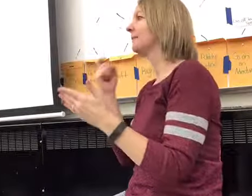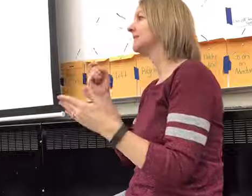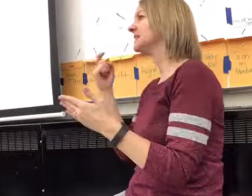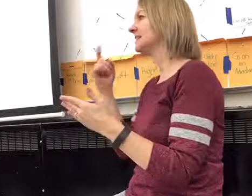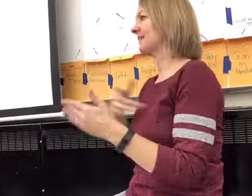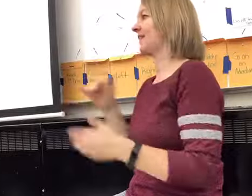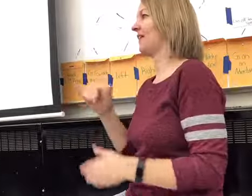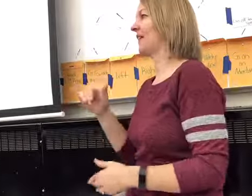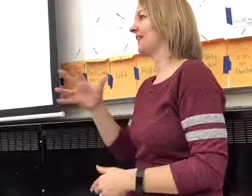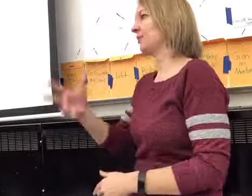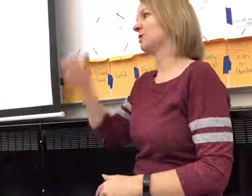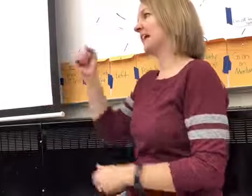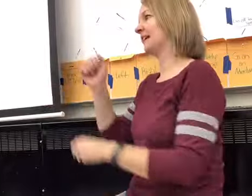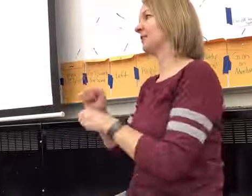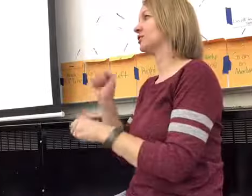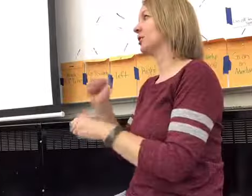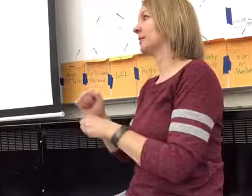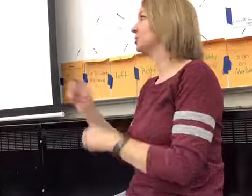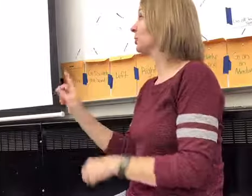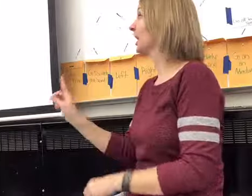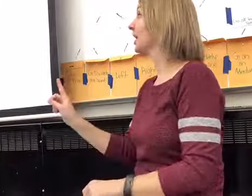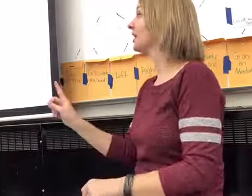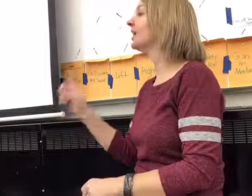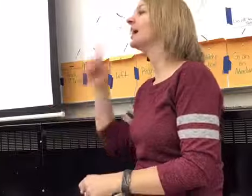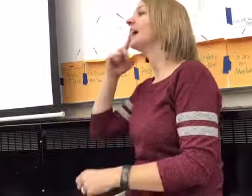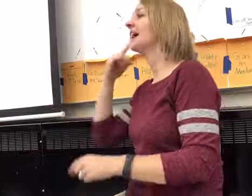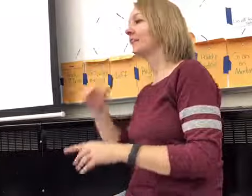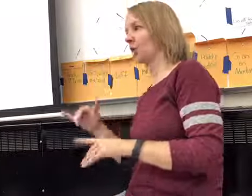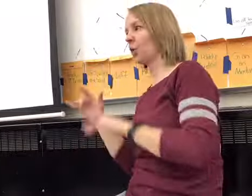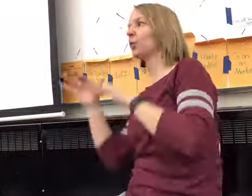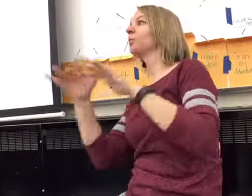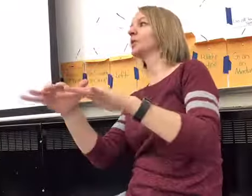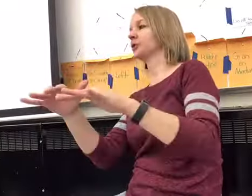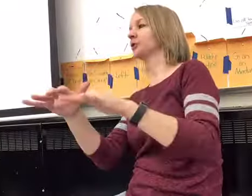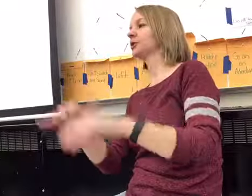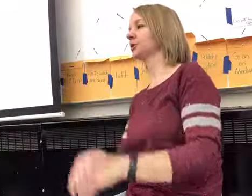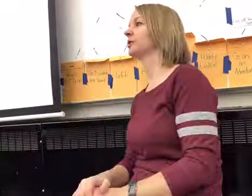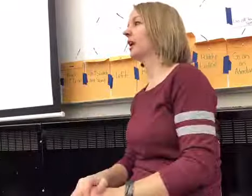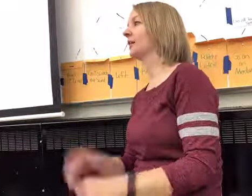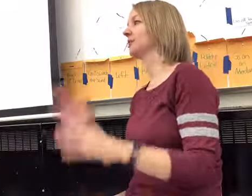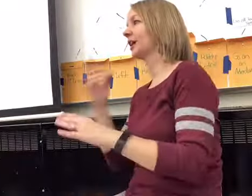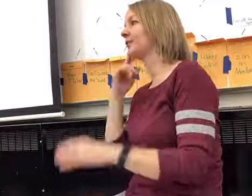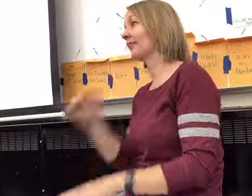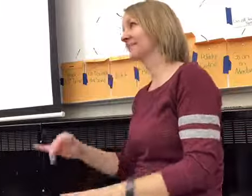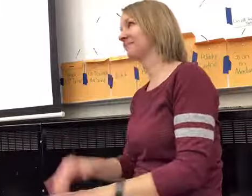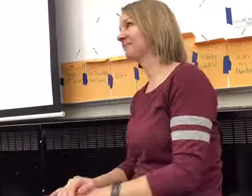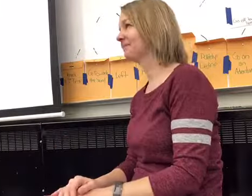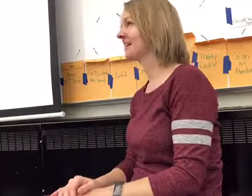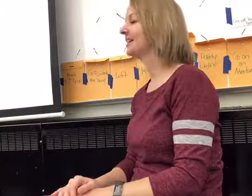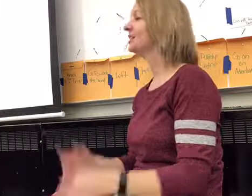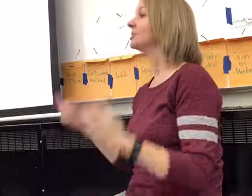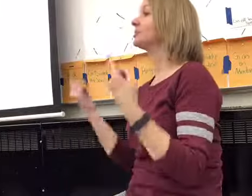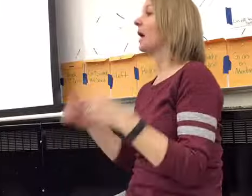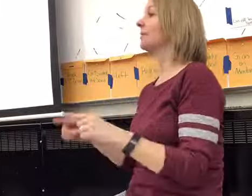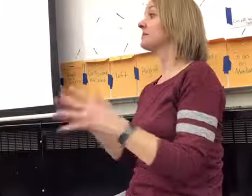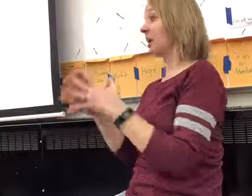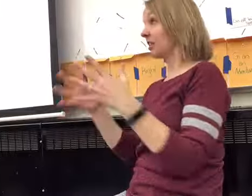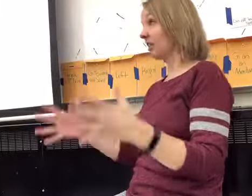In what location? California. In California in the gold rush. Good, that's what I was looking for, okay? So what happens is a lot of this is coming based on